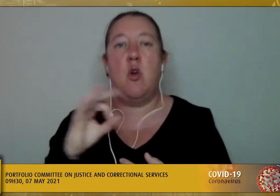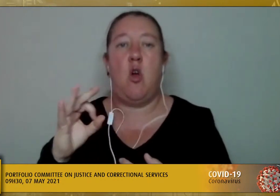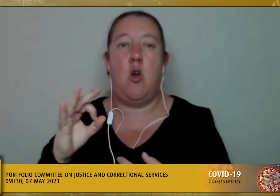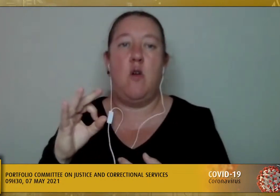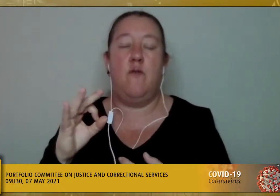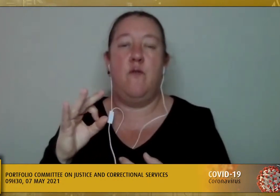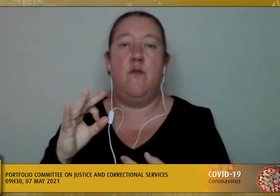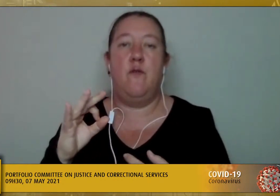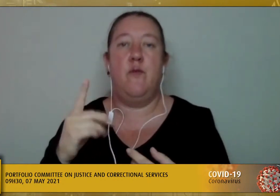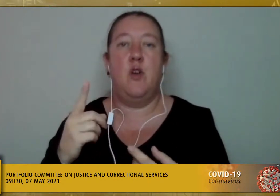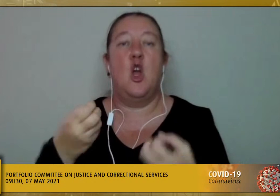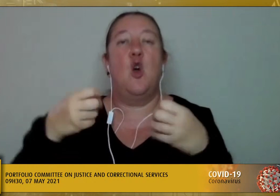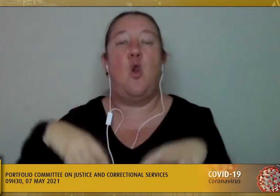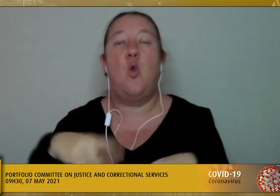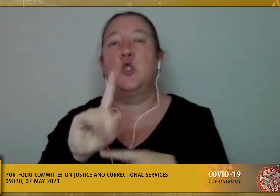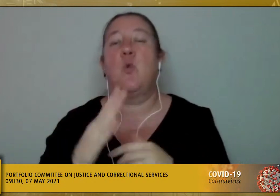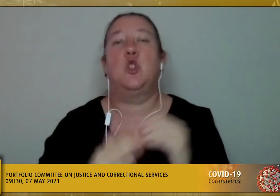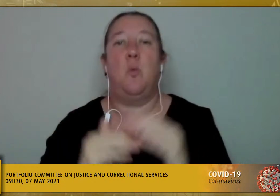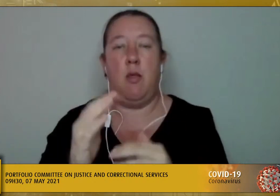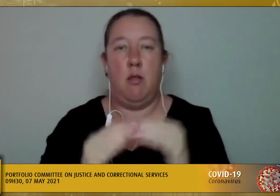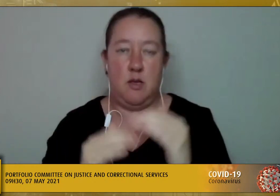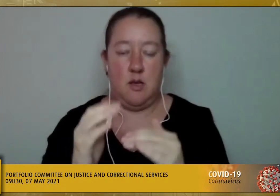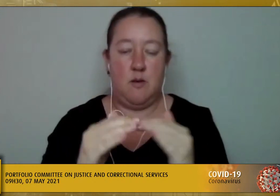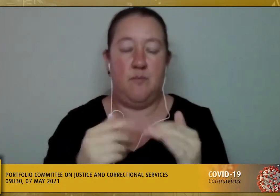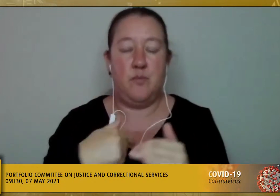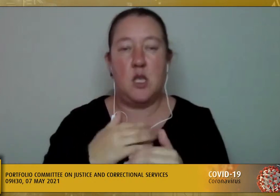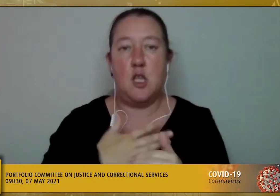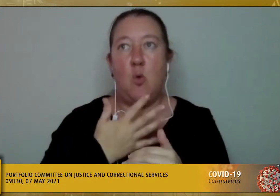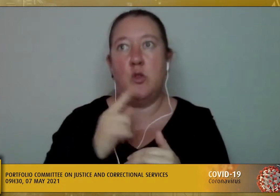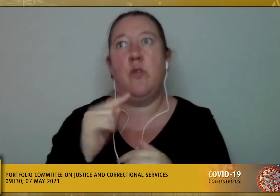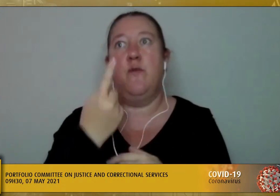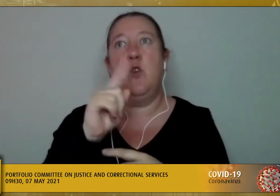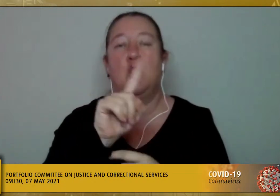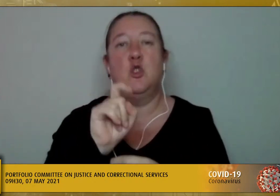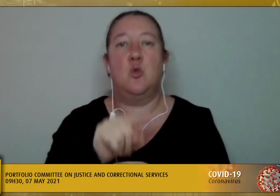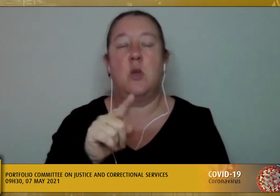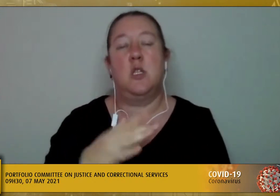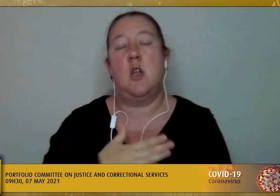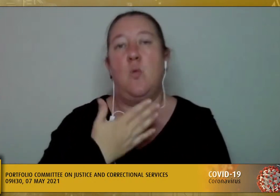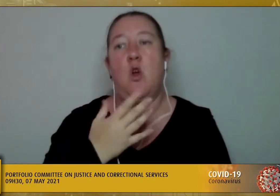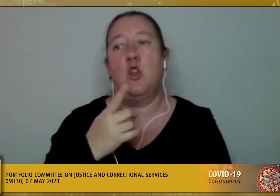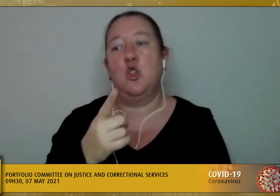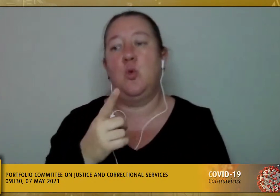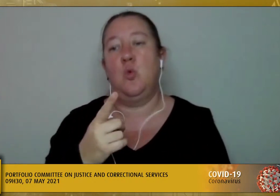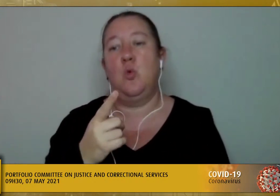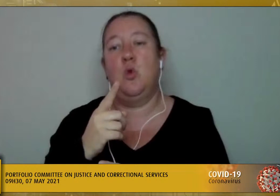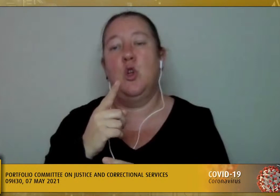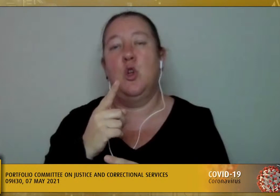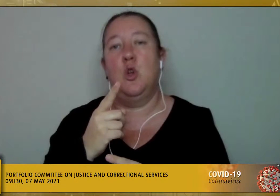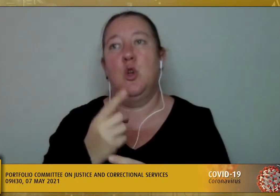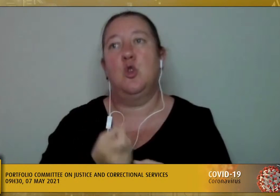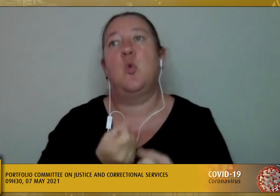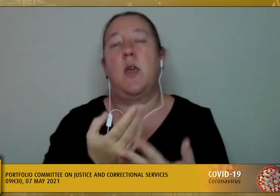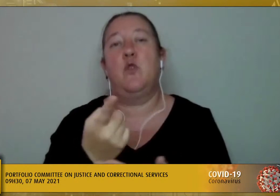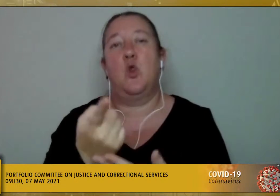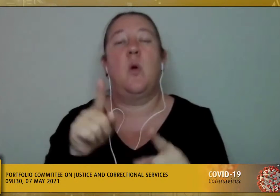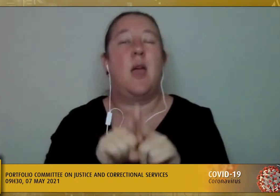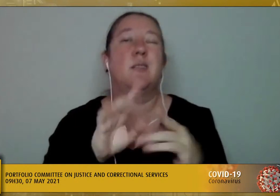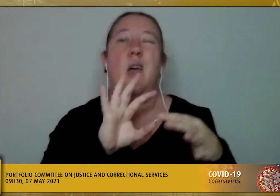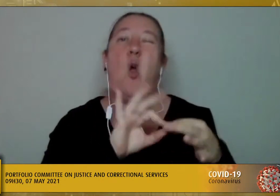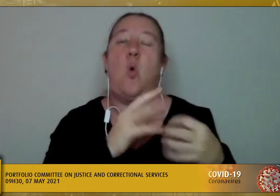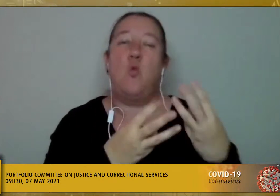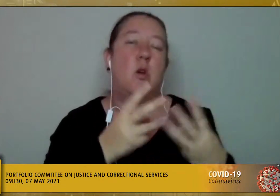losing what you're building and I want you the first question I want you to to give to you as a homework